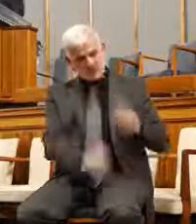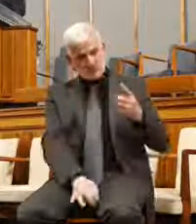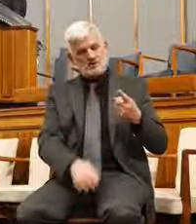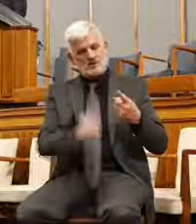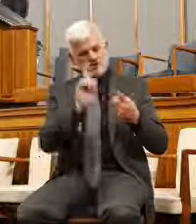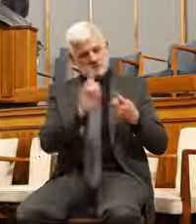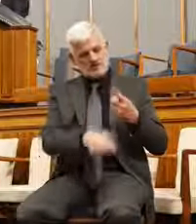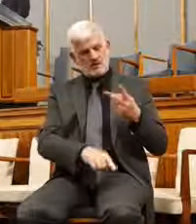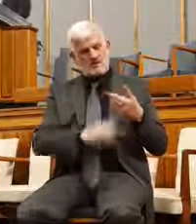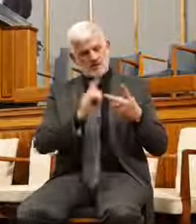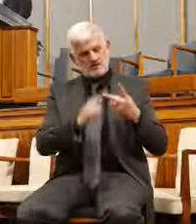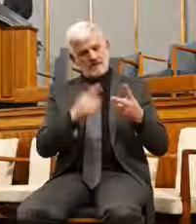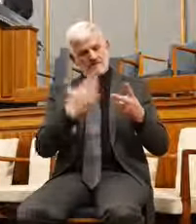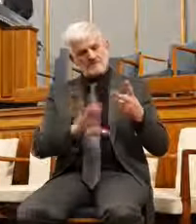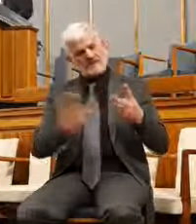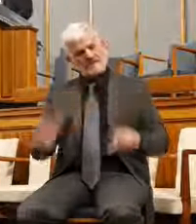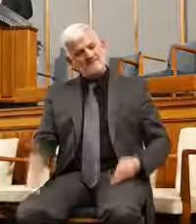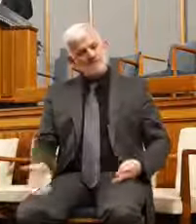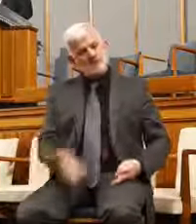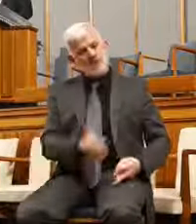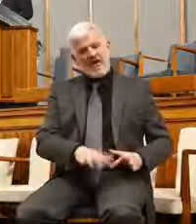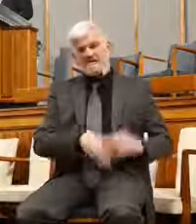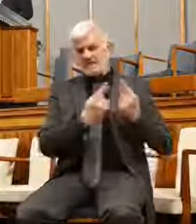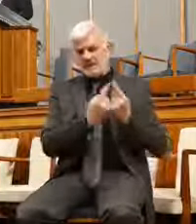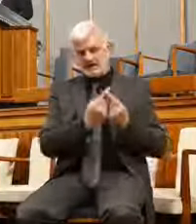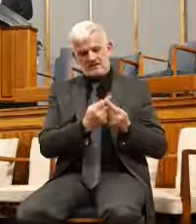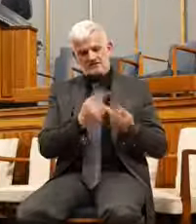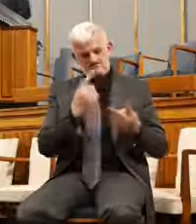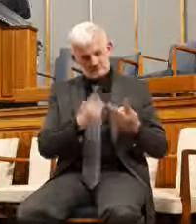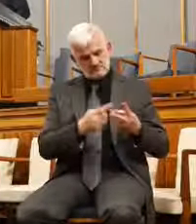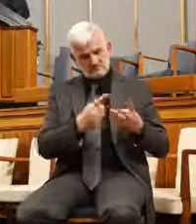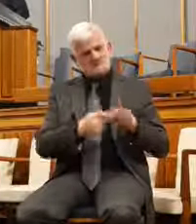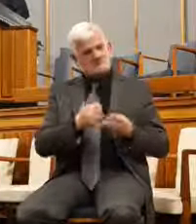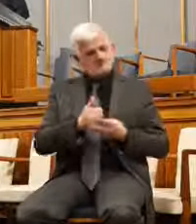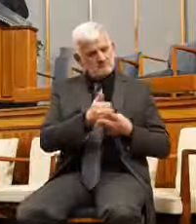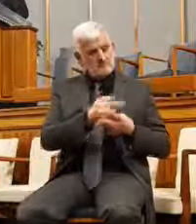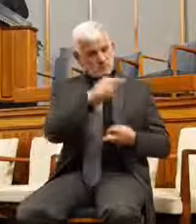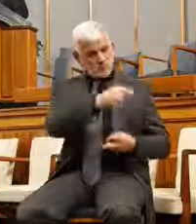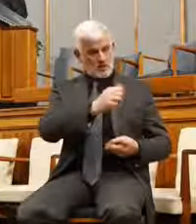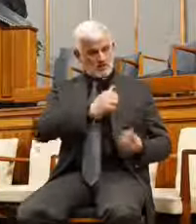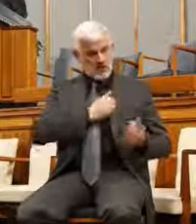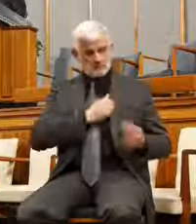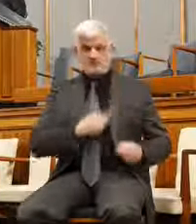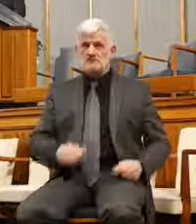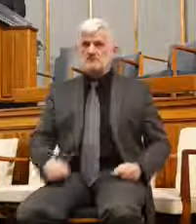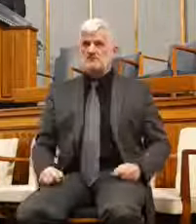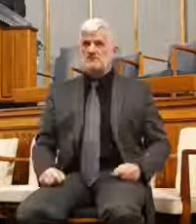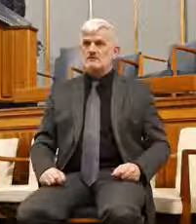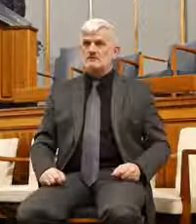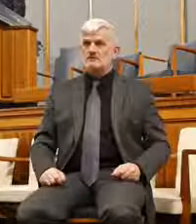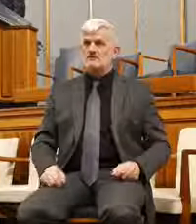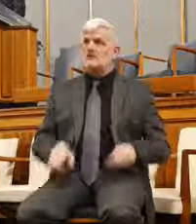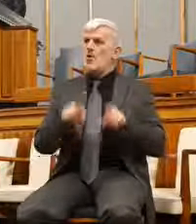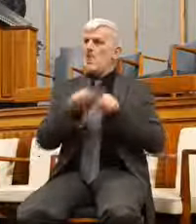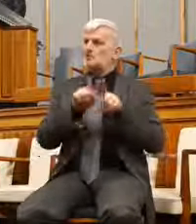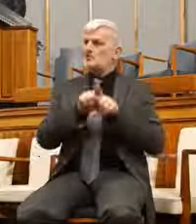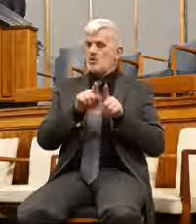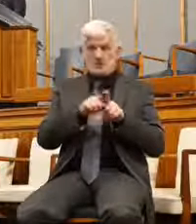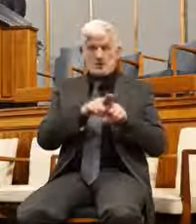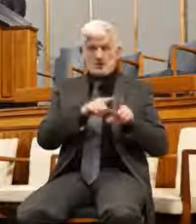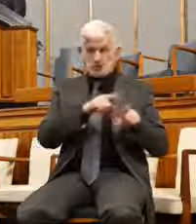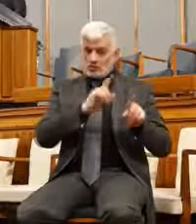I've given you everything, and I sustain you, and you're mine. And what's more, because you ignore